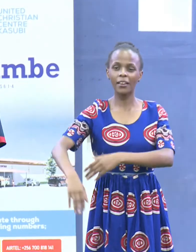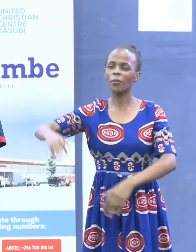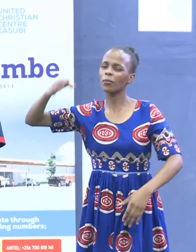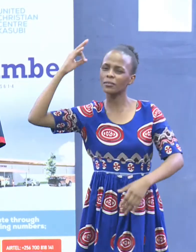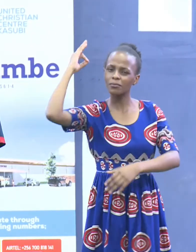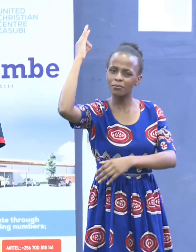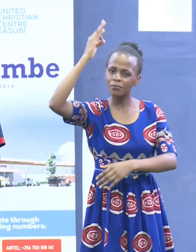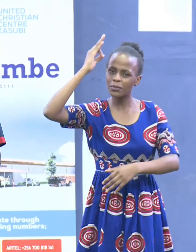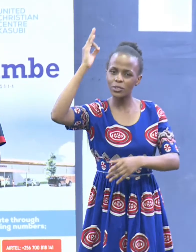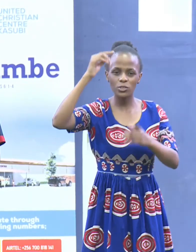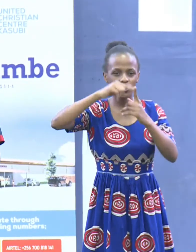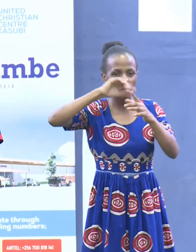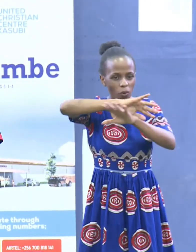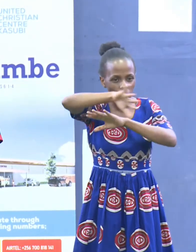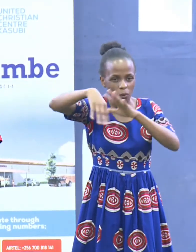heard,